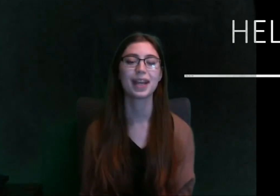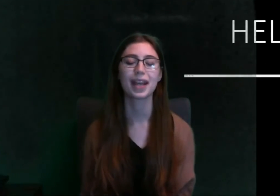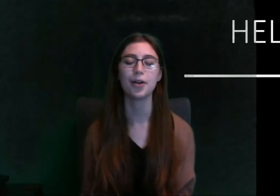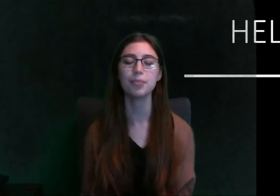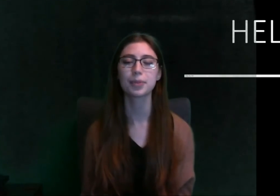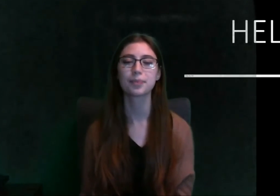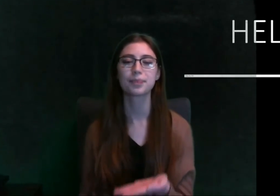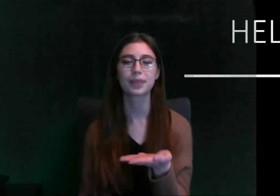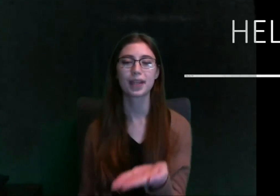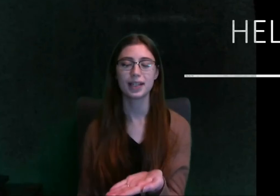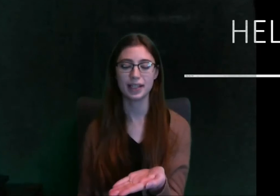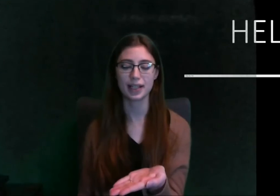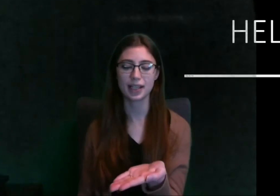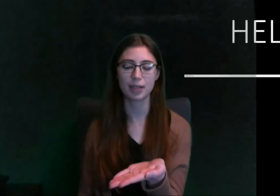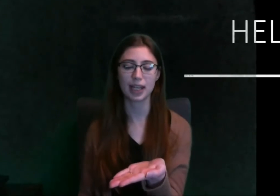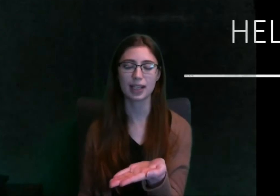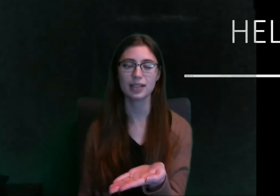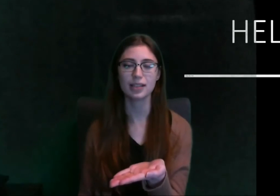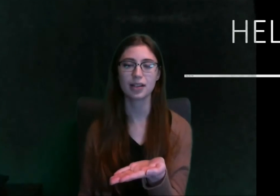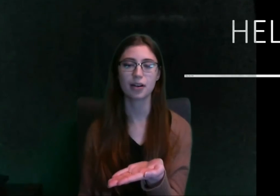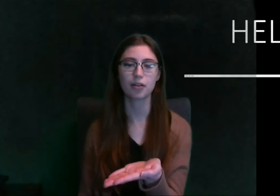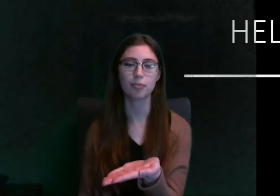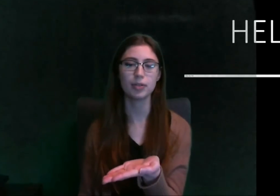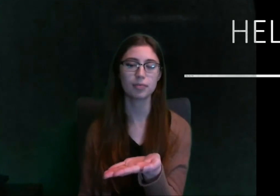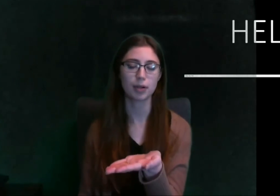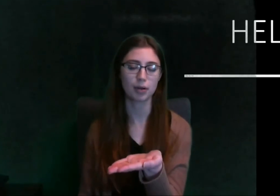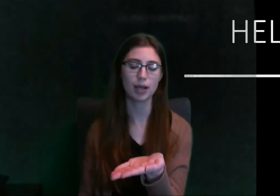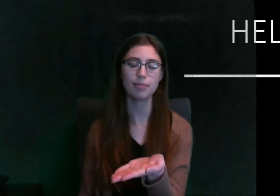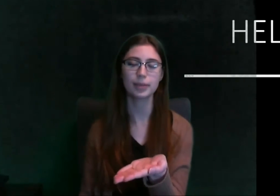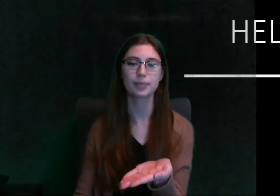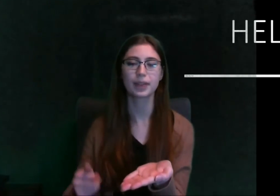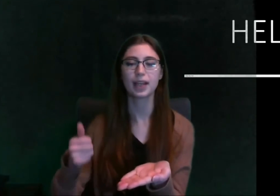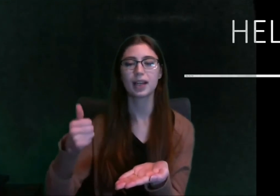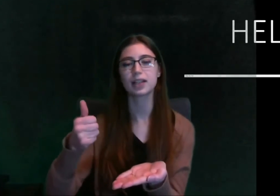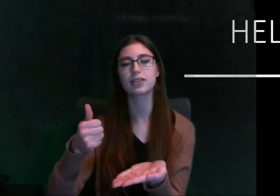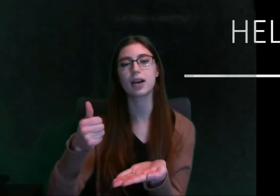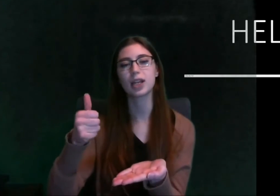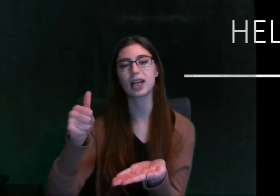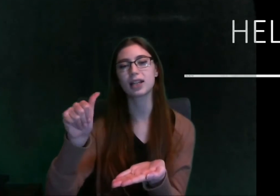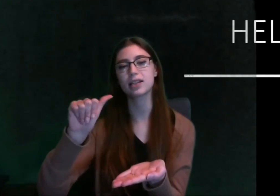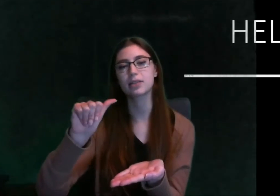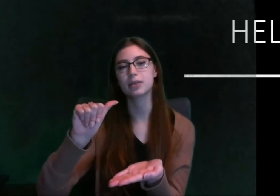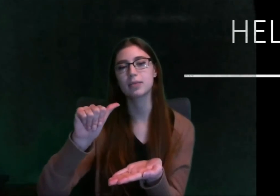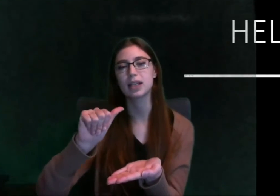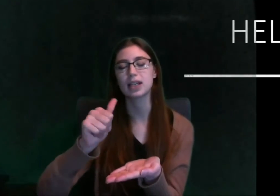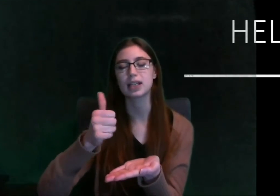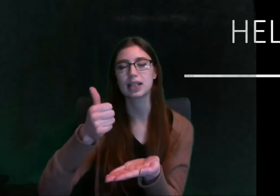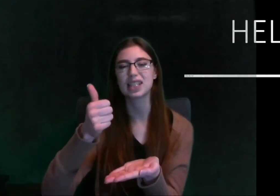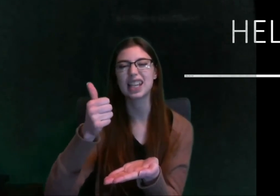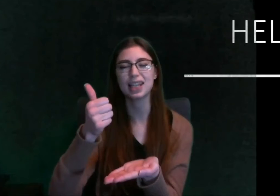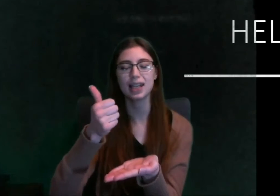Help. Non-dominant hand, open, palm up. Your dominant hand is going to be in a 10